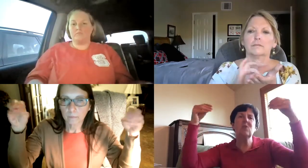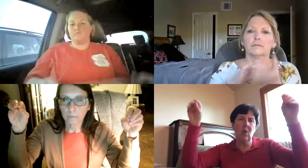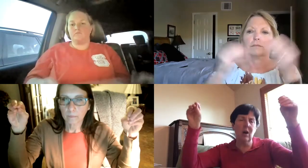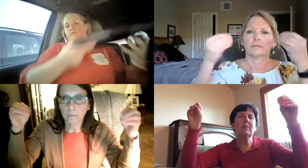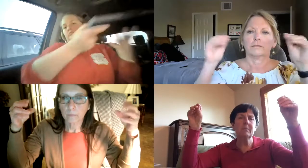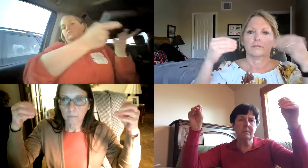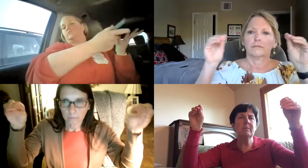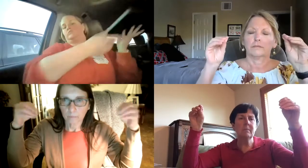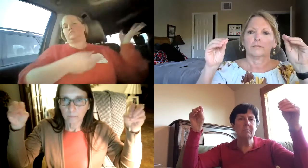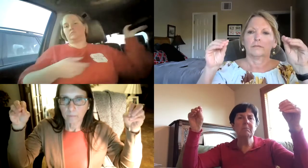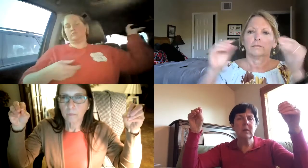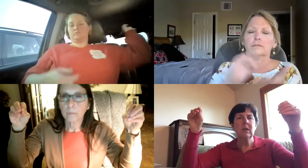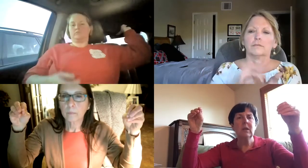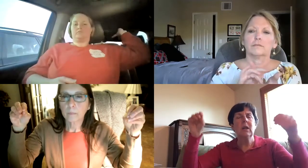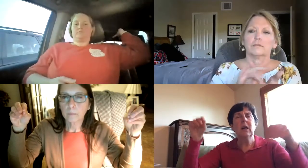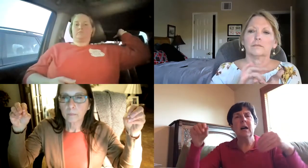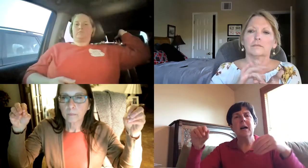medicine store.